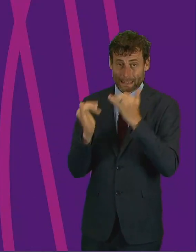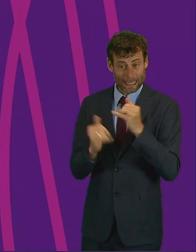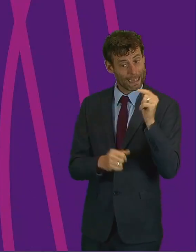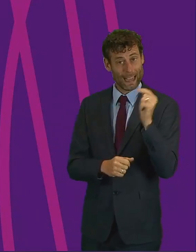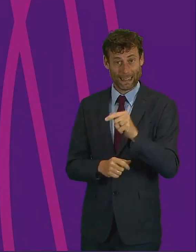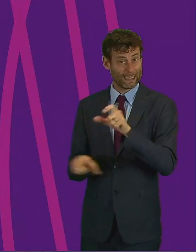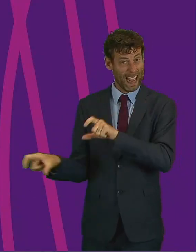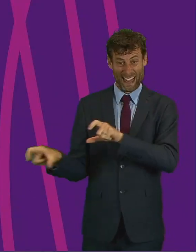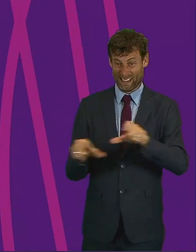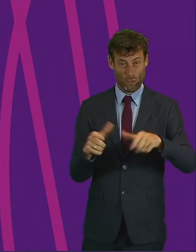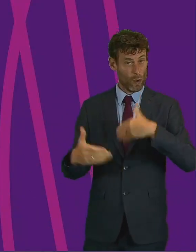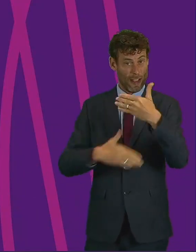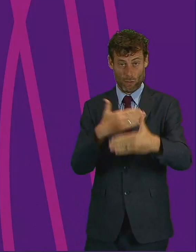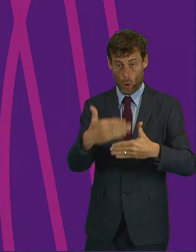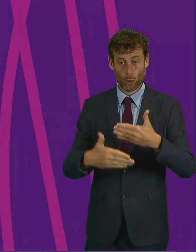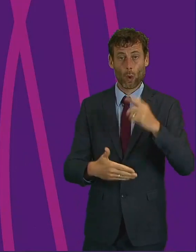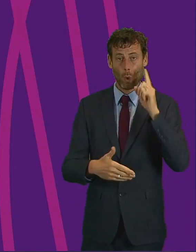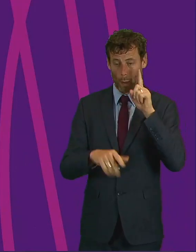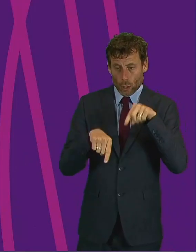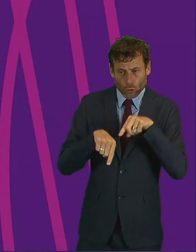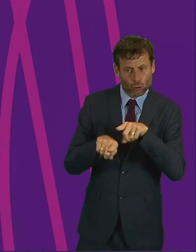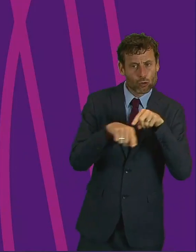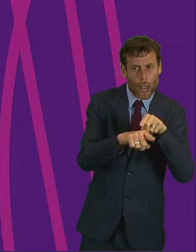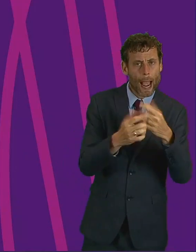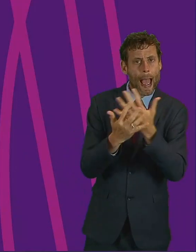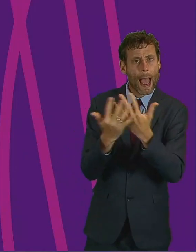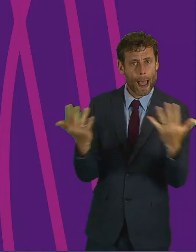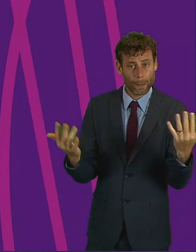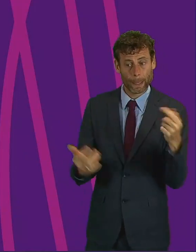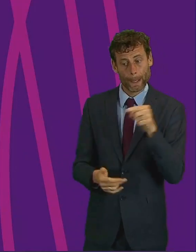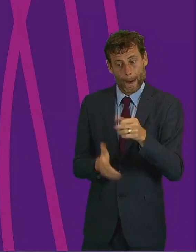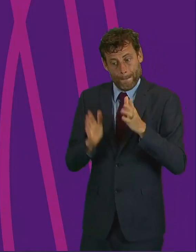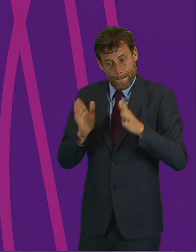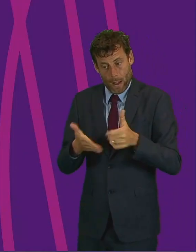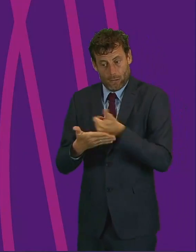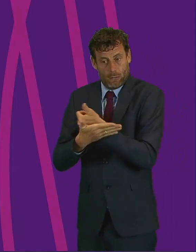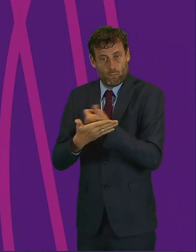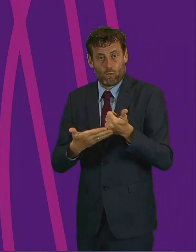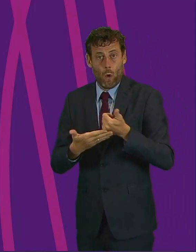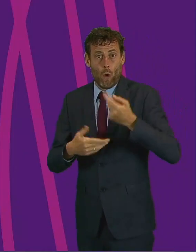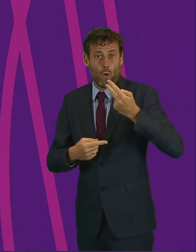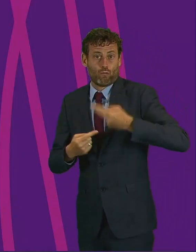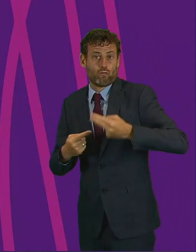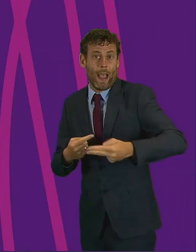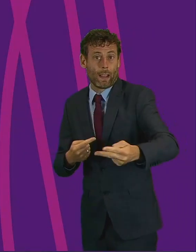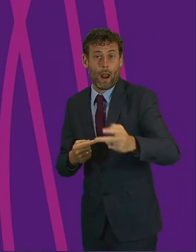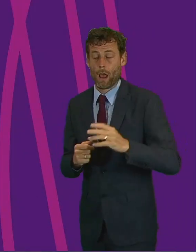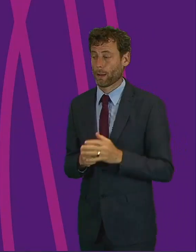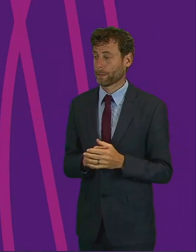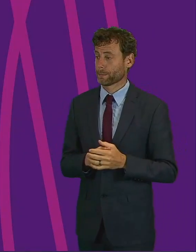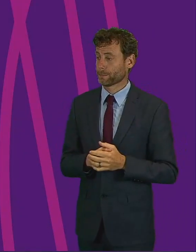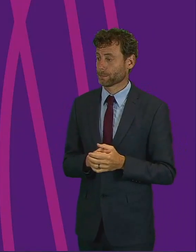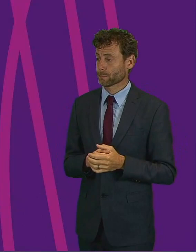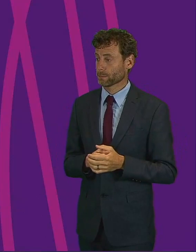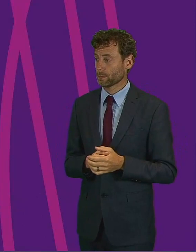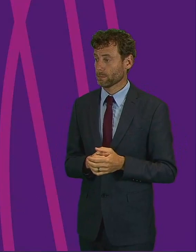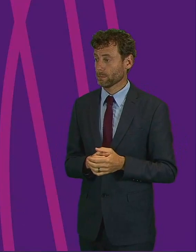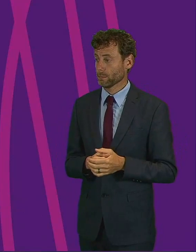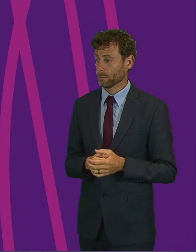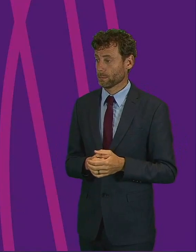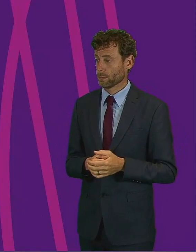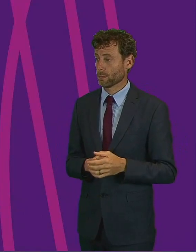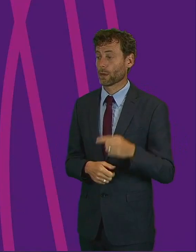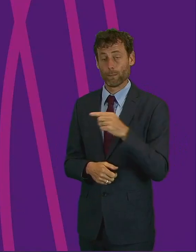can track that, and it will require to be regular, which I think was, I don't know if it still is, so I'll be corrected if I'm wrong here,